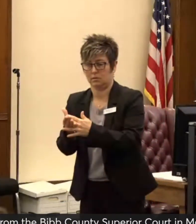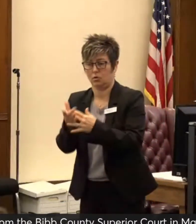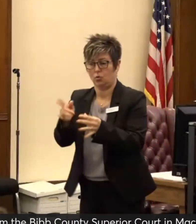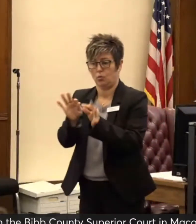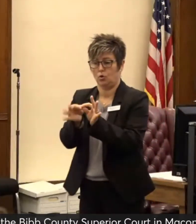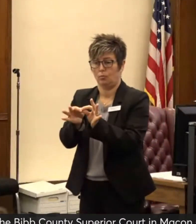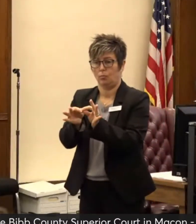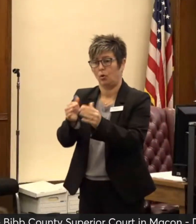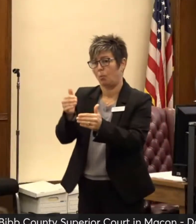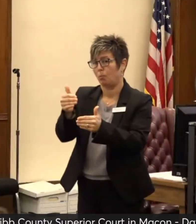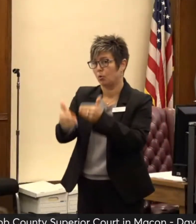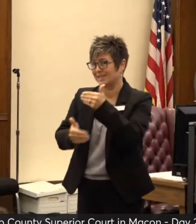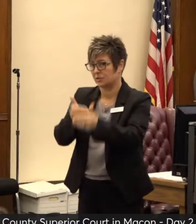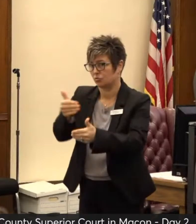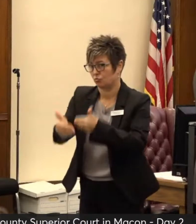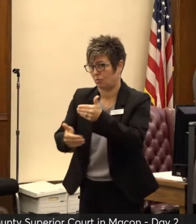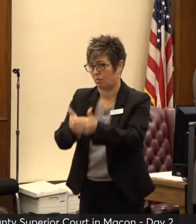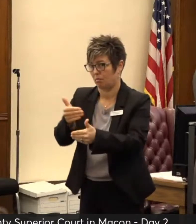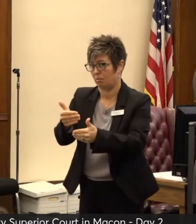Was there anything